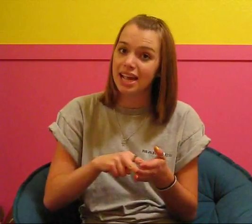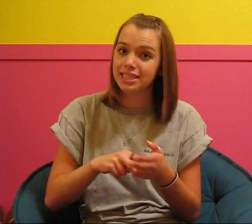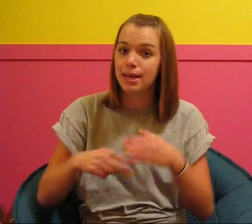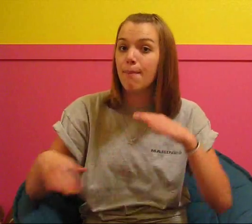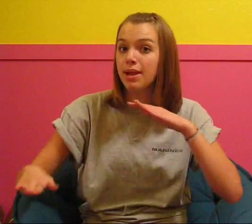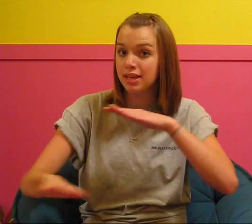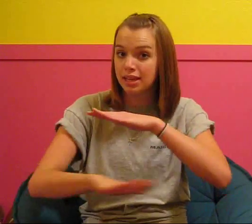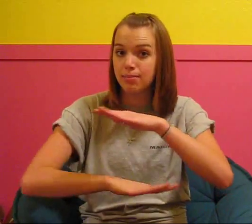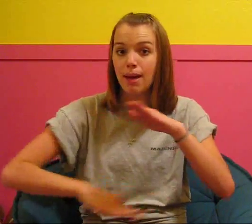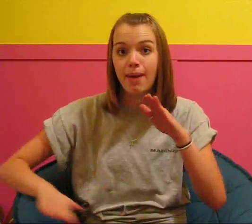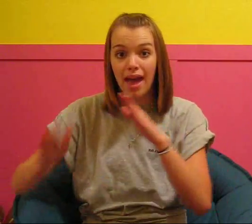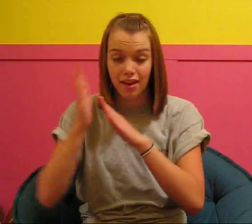dance beneath my bed.